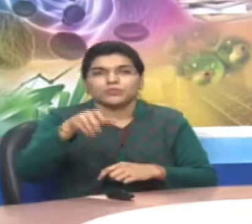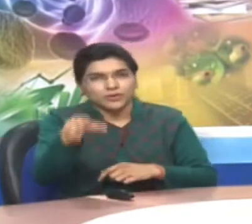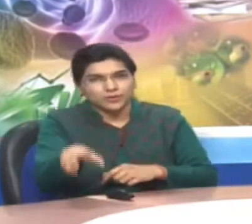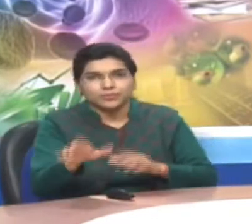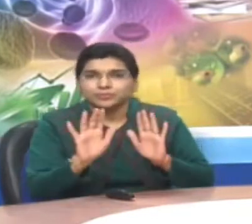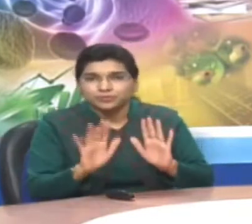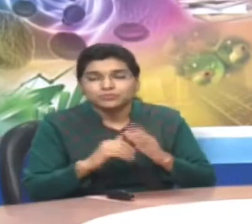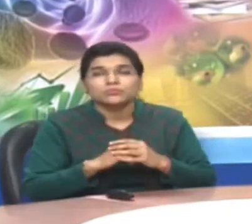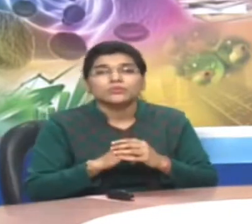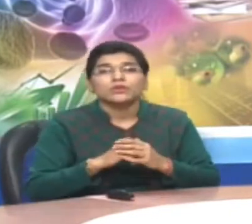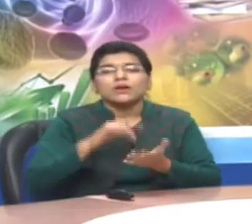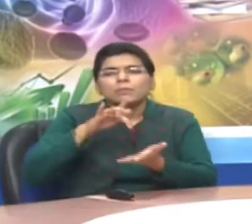where